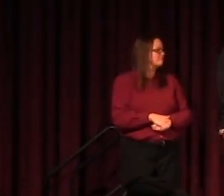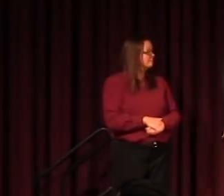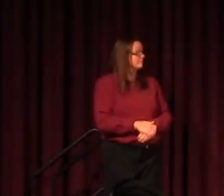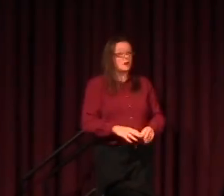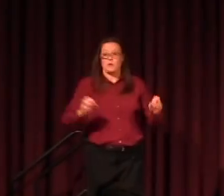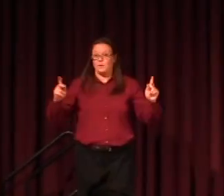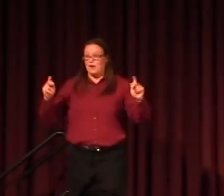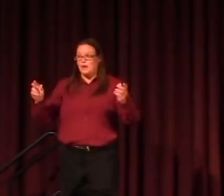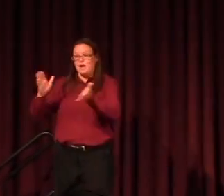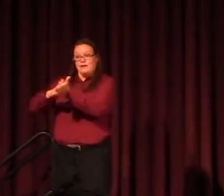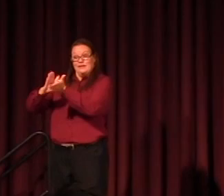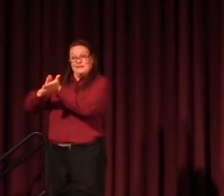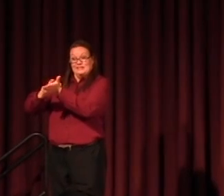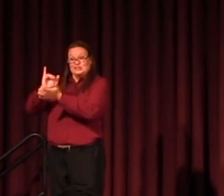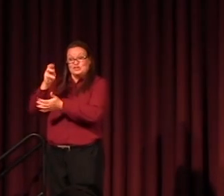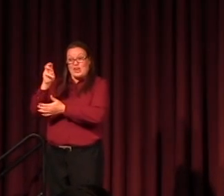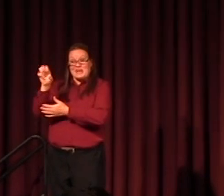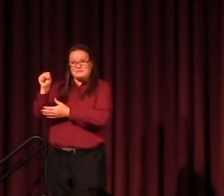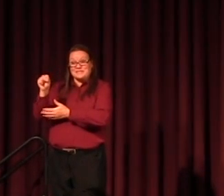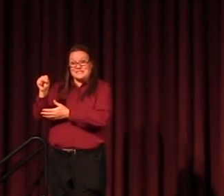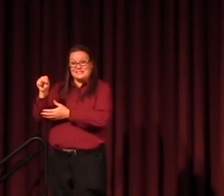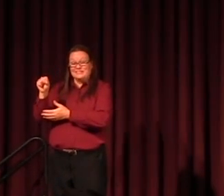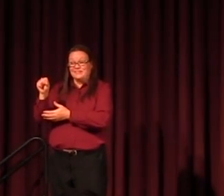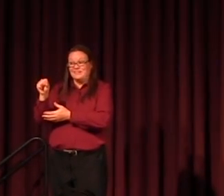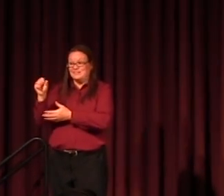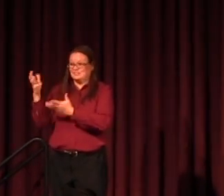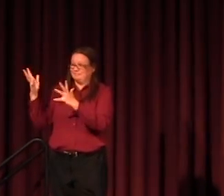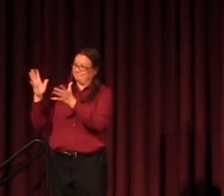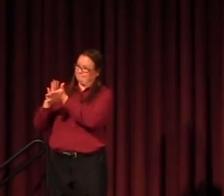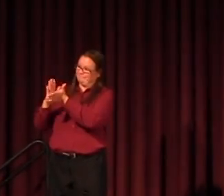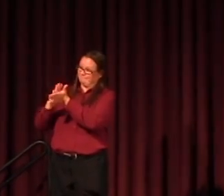Okay, could we give James another round of applause?